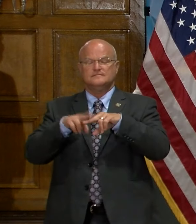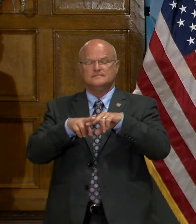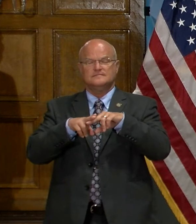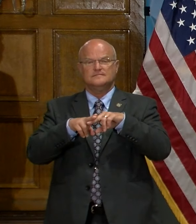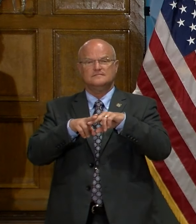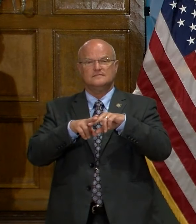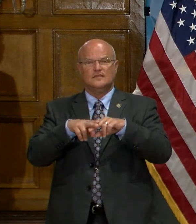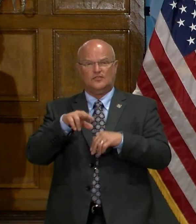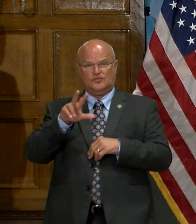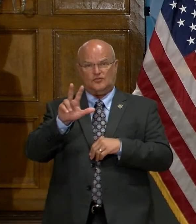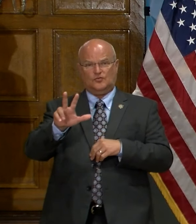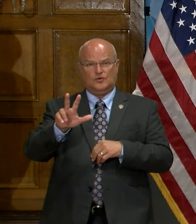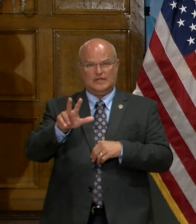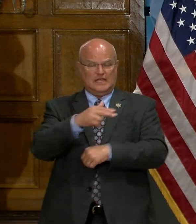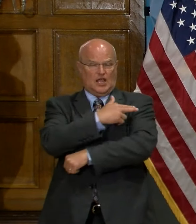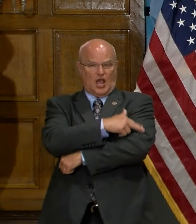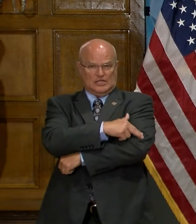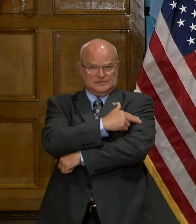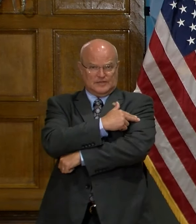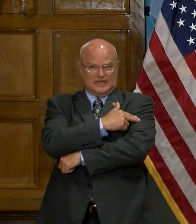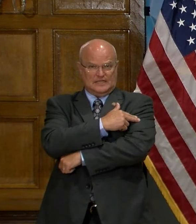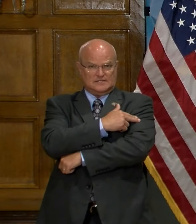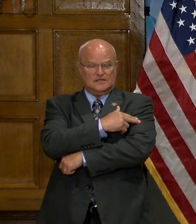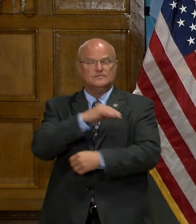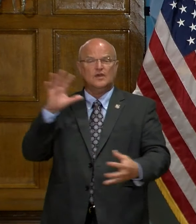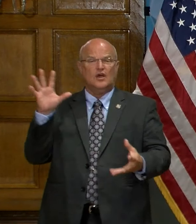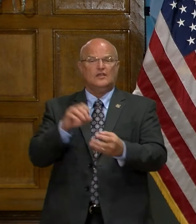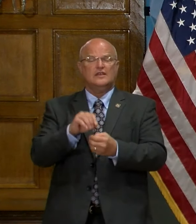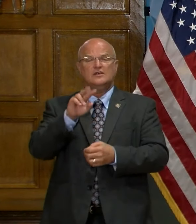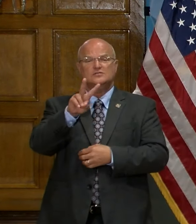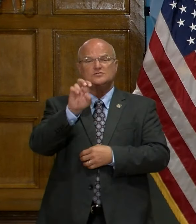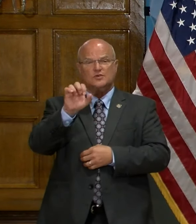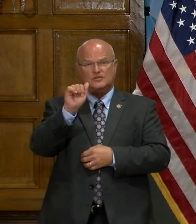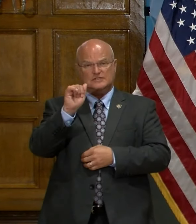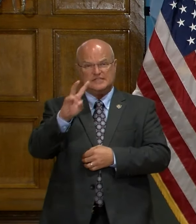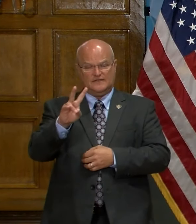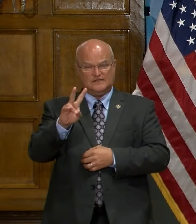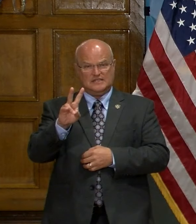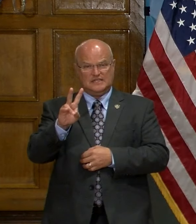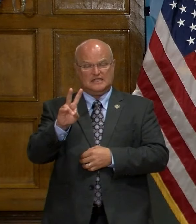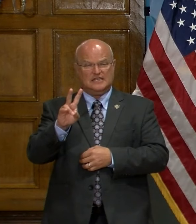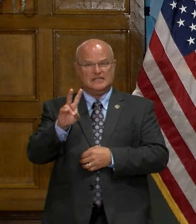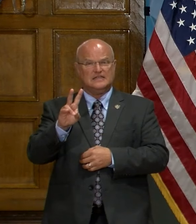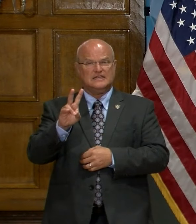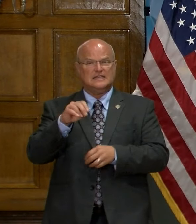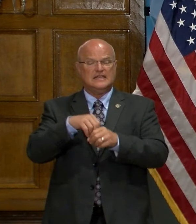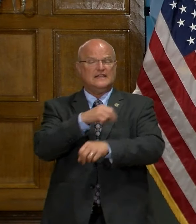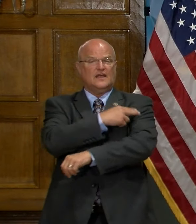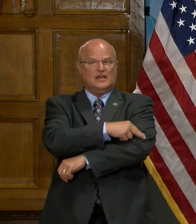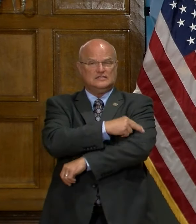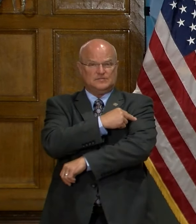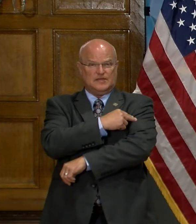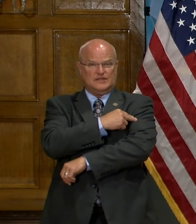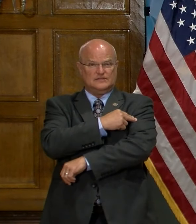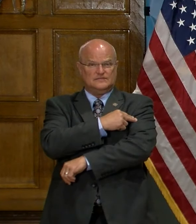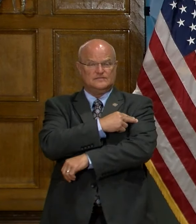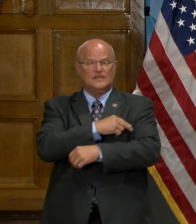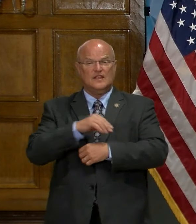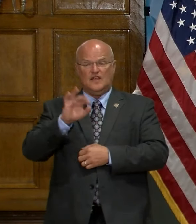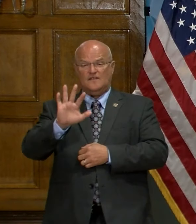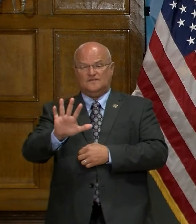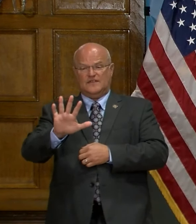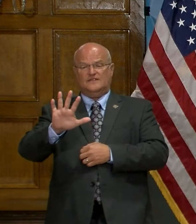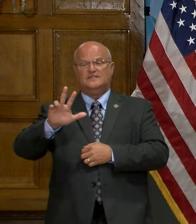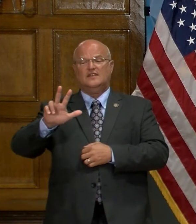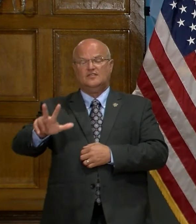net increase of 3 hospitalized, so we have 217, as the Governor mentioned. Of those, 53 are on